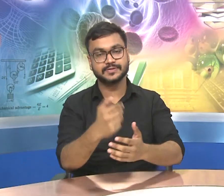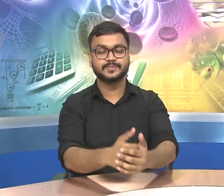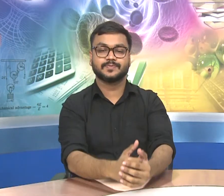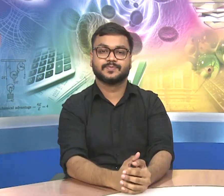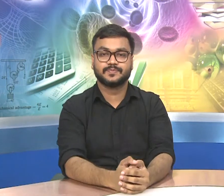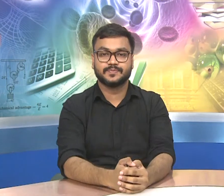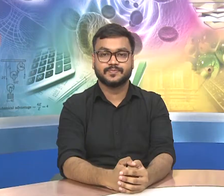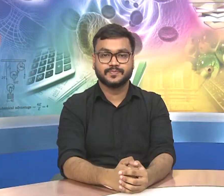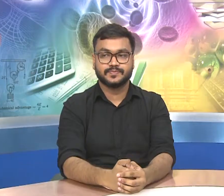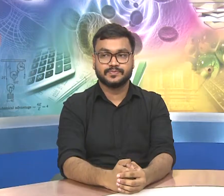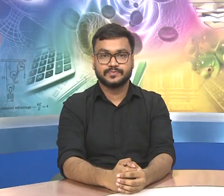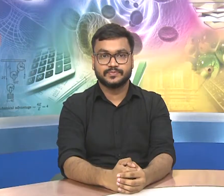Part 3.